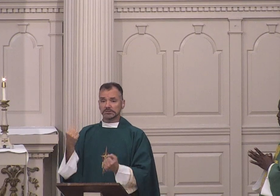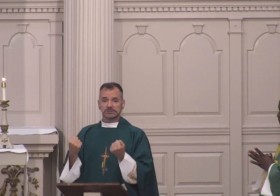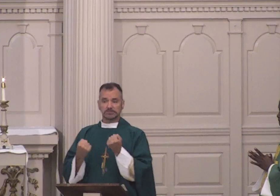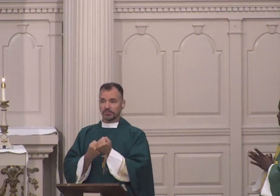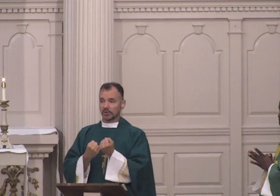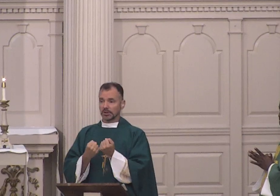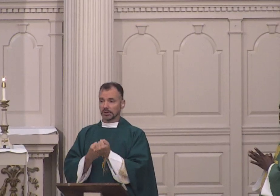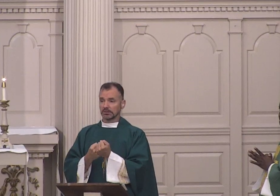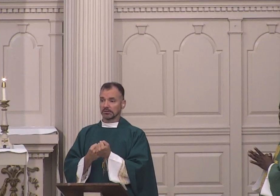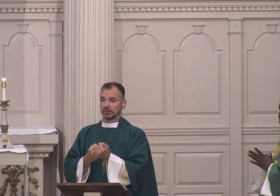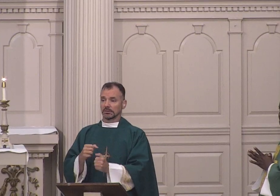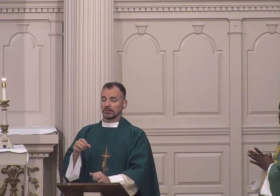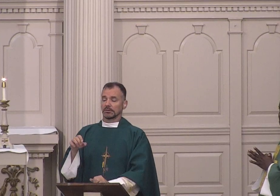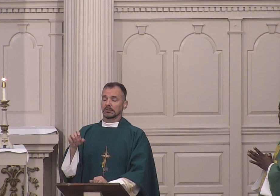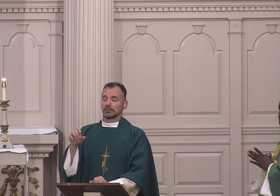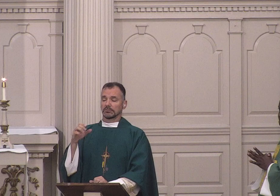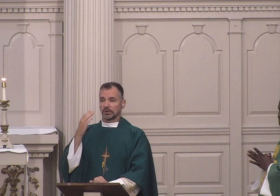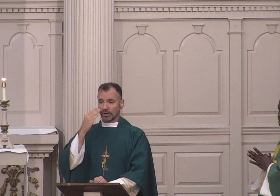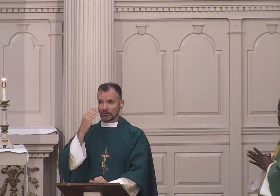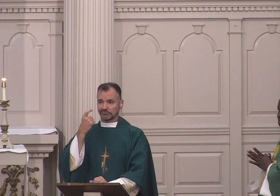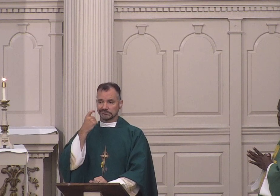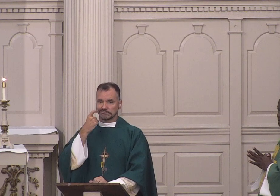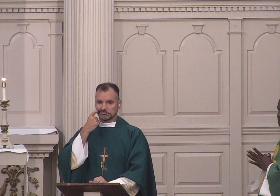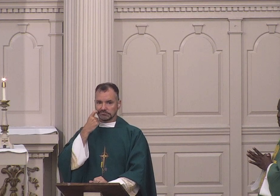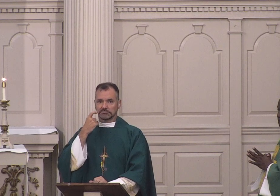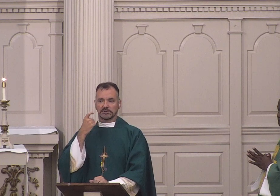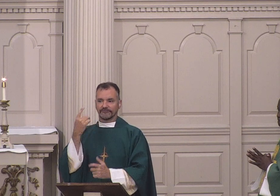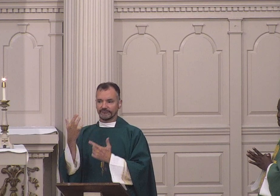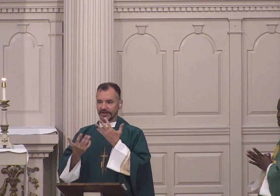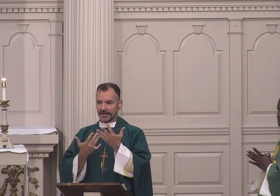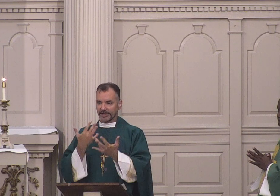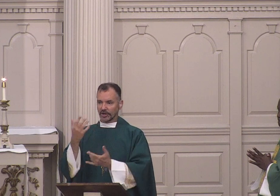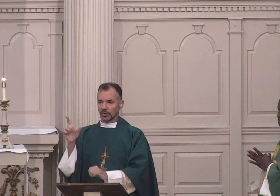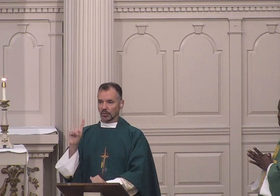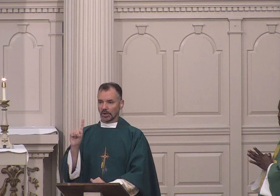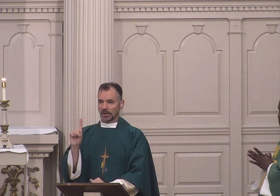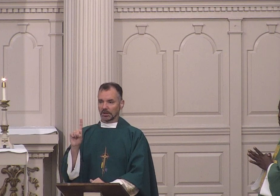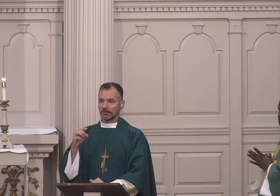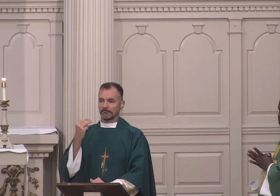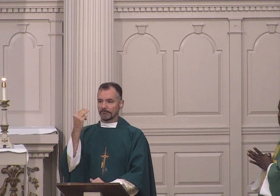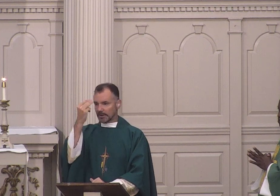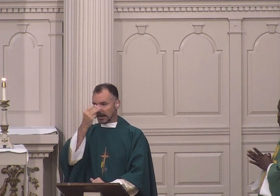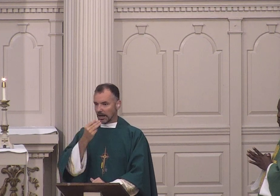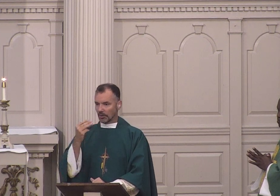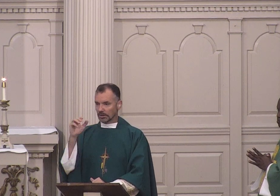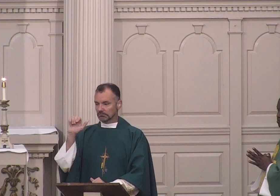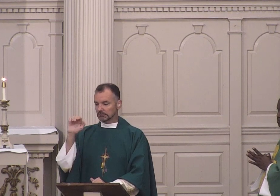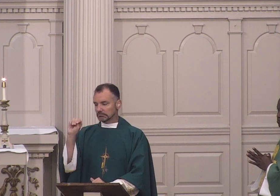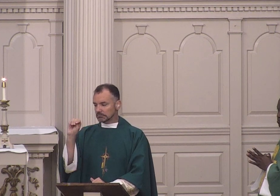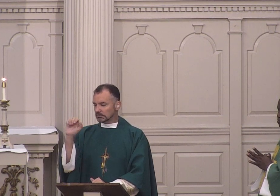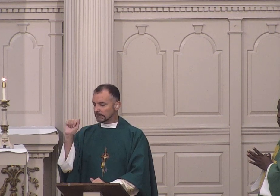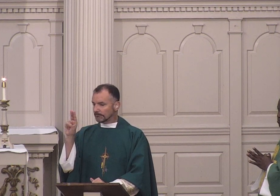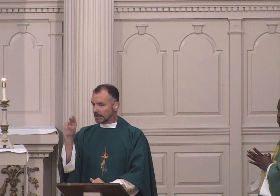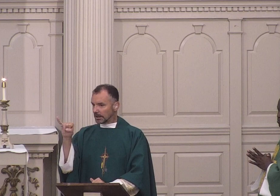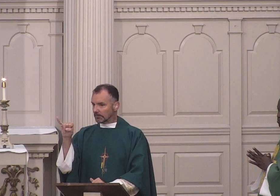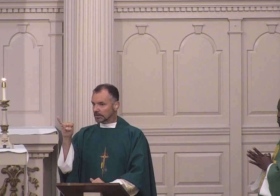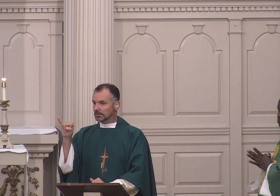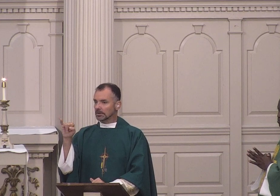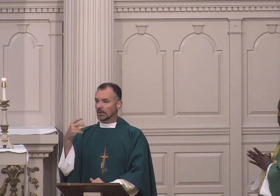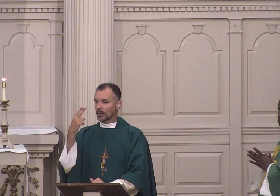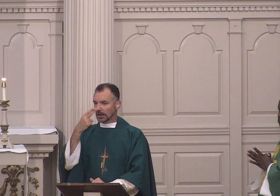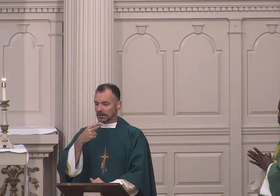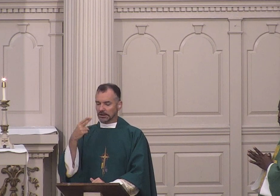We will be having a second collection this weekend in support of the recent fires that have happened in